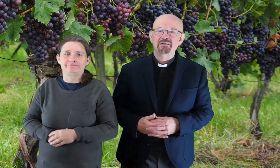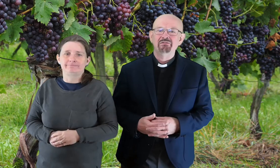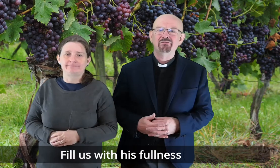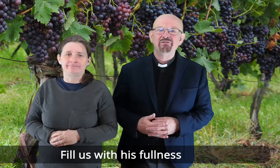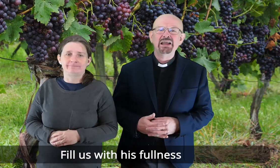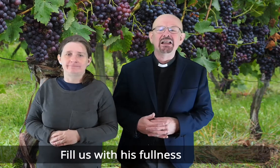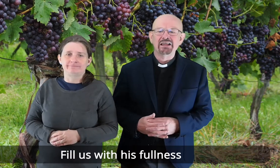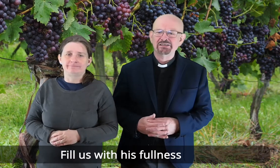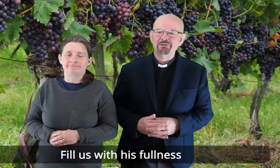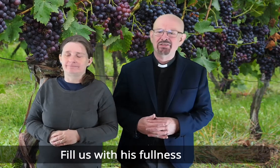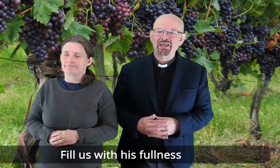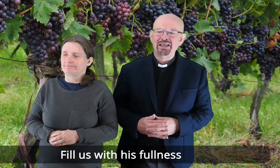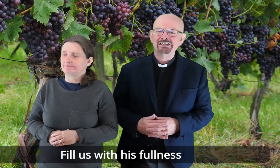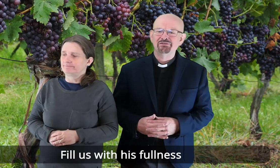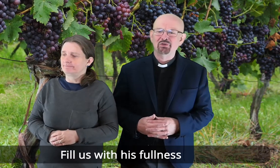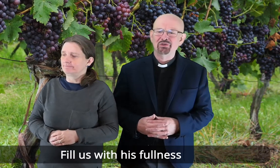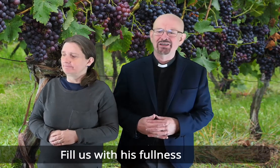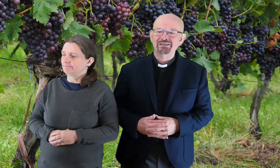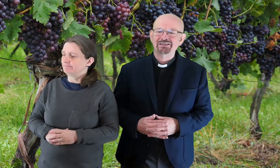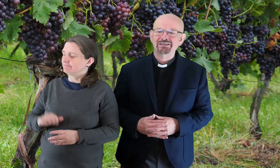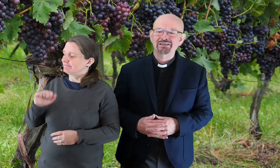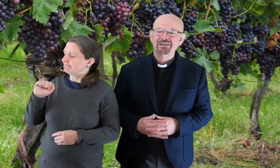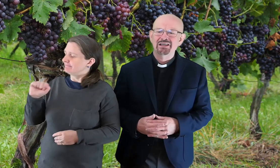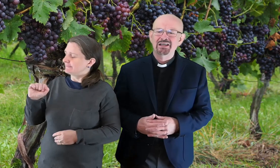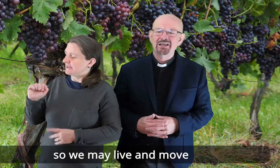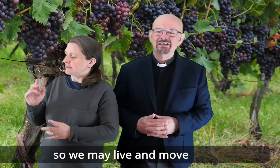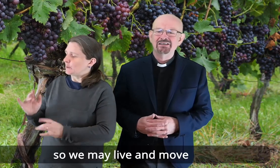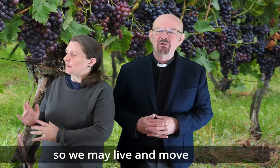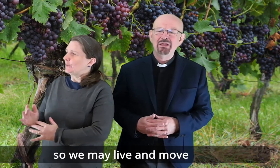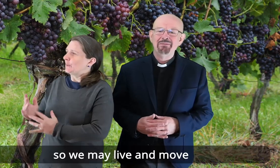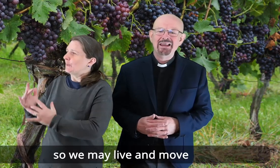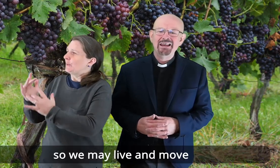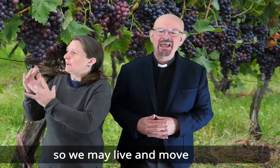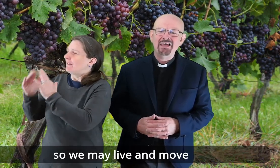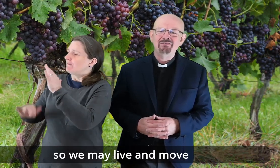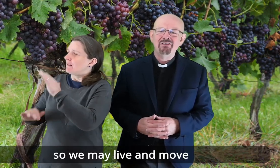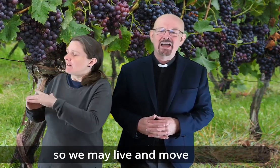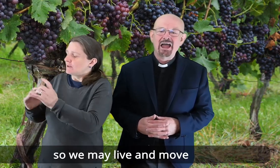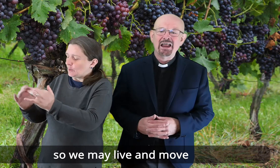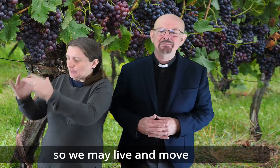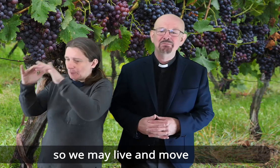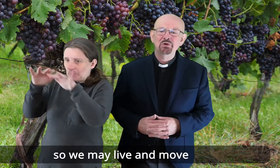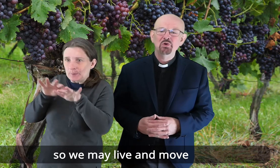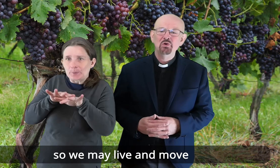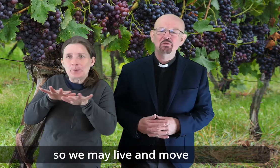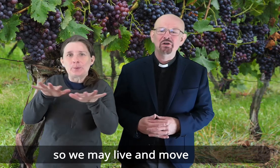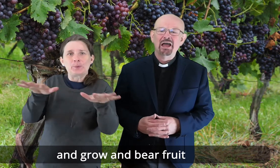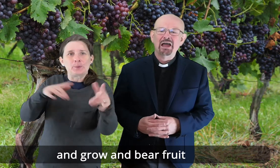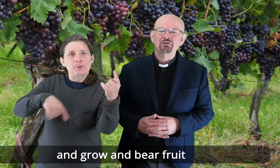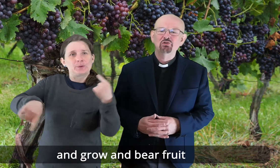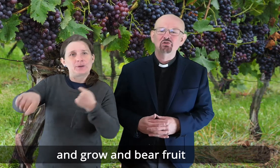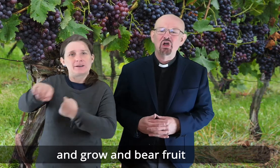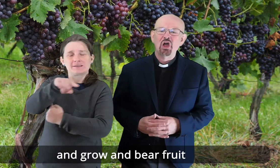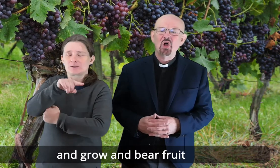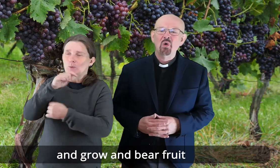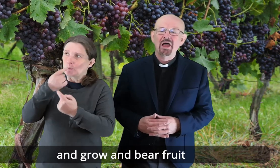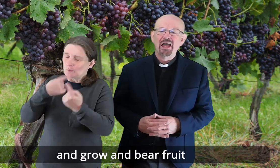Fill us with his fullness so we may live and move and grow and